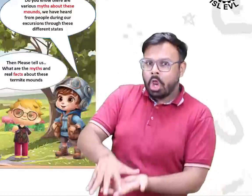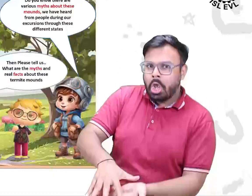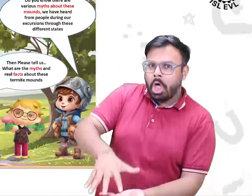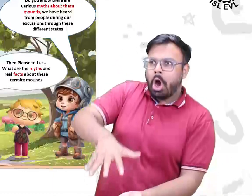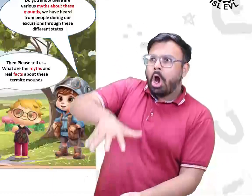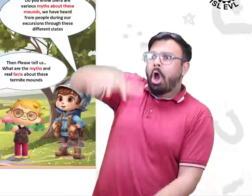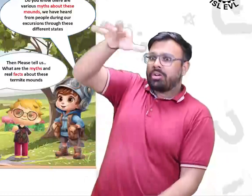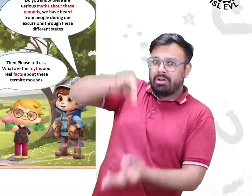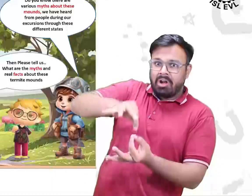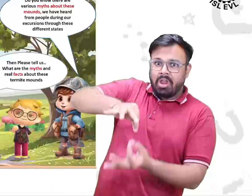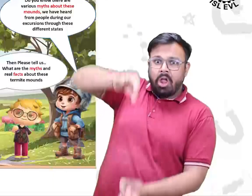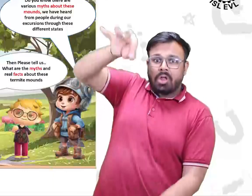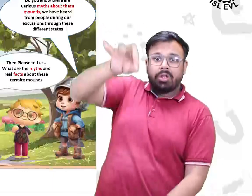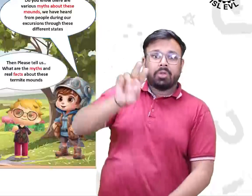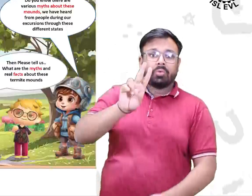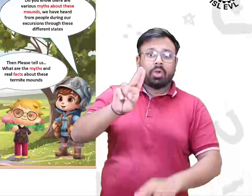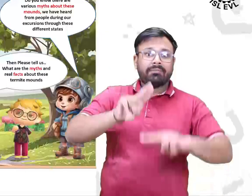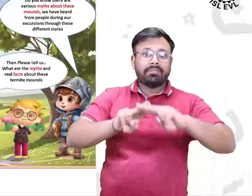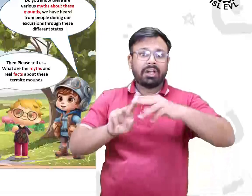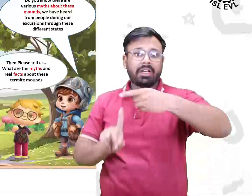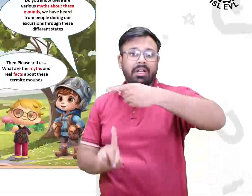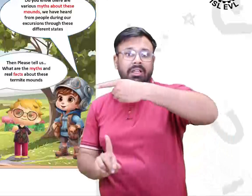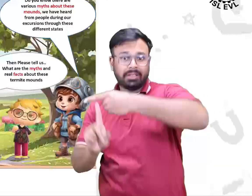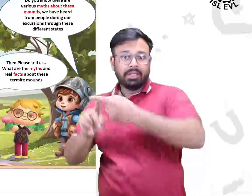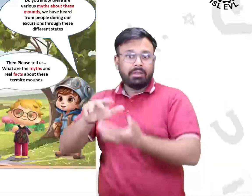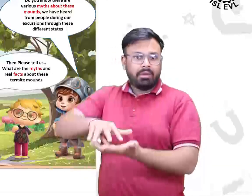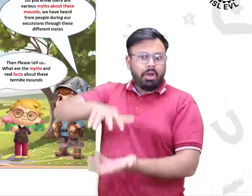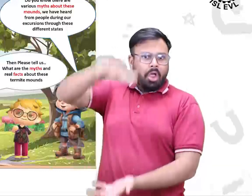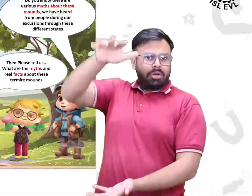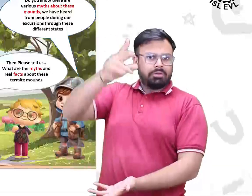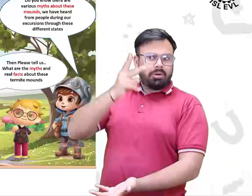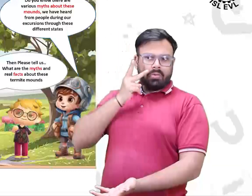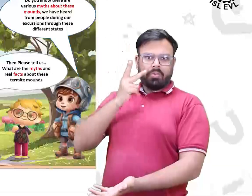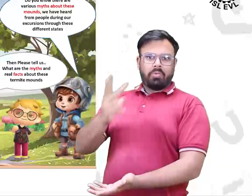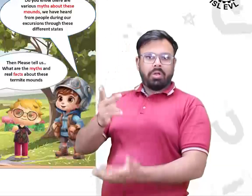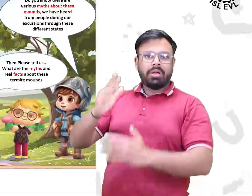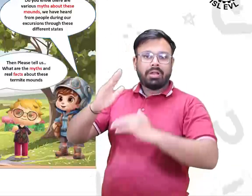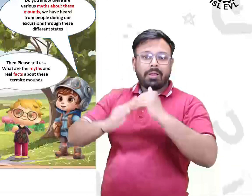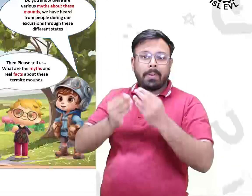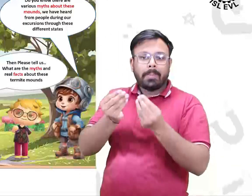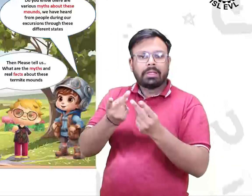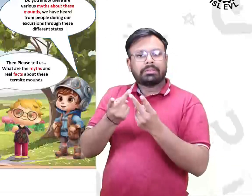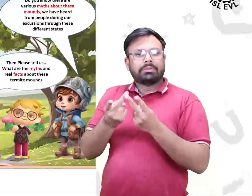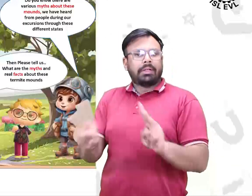height above the ground with one central duct.